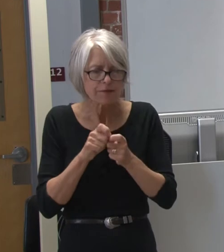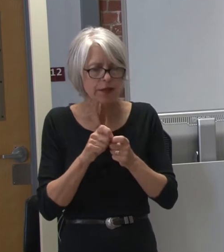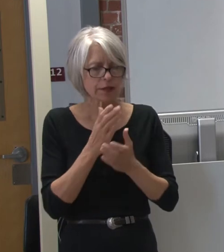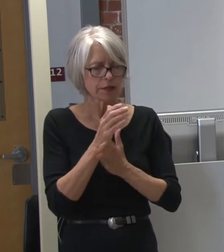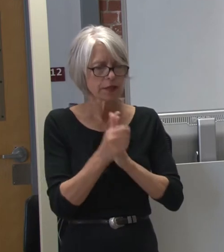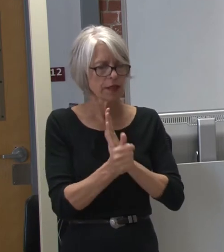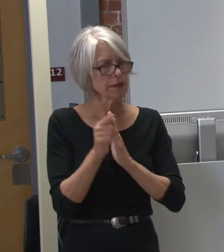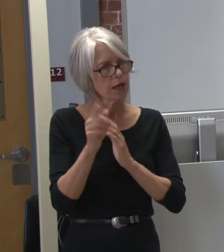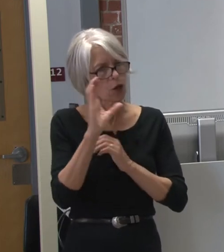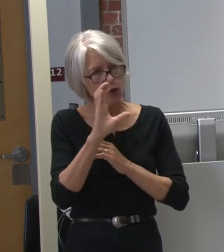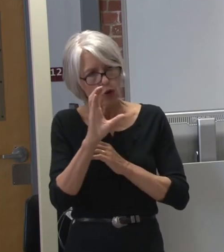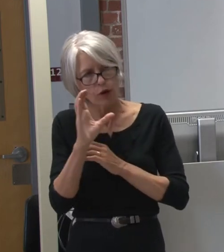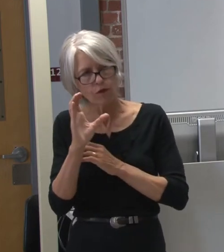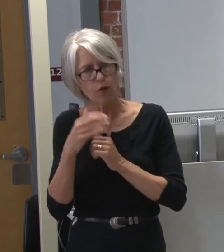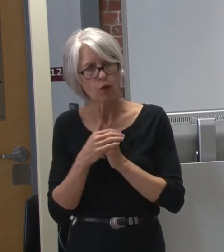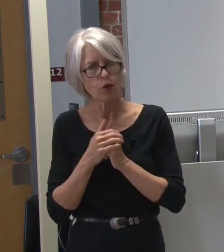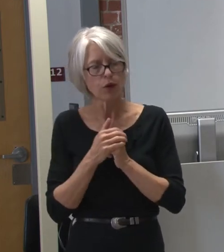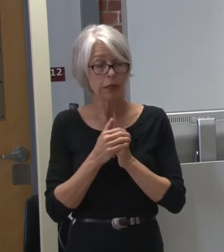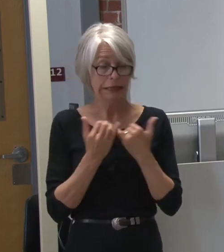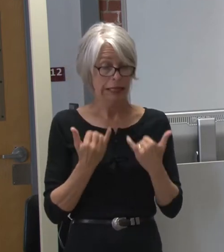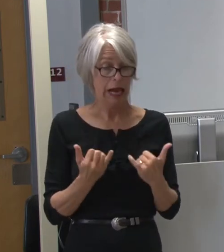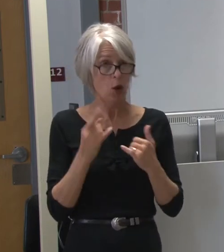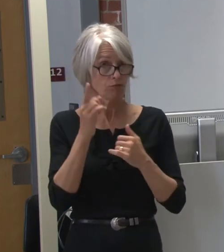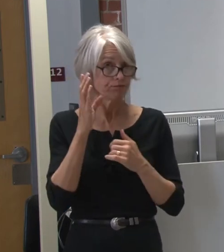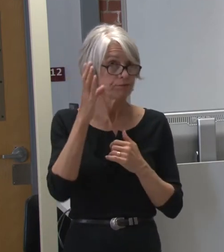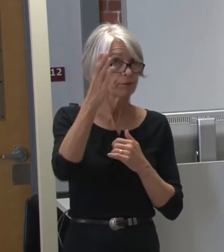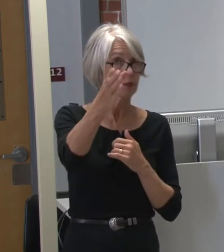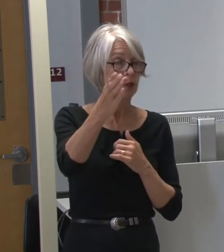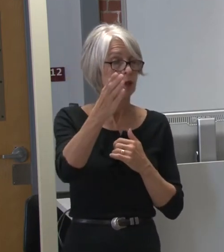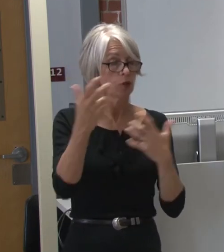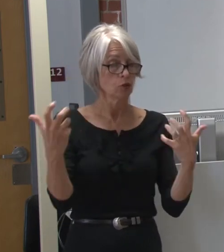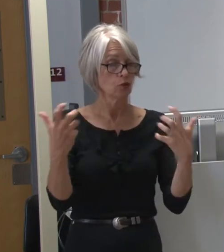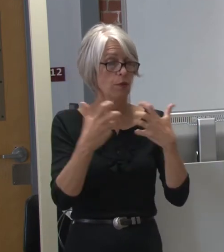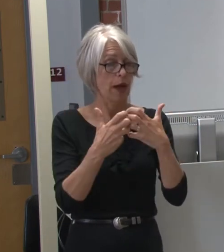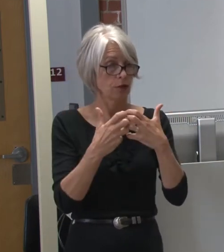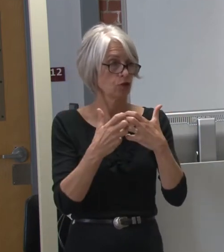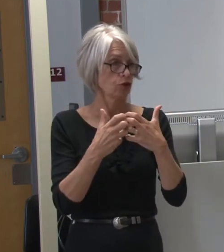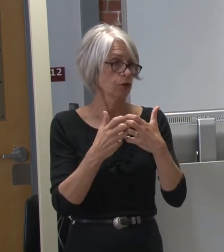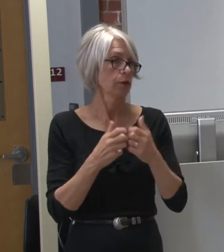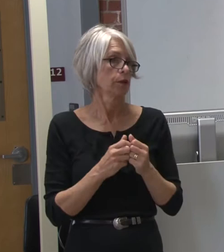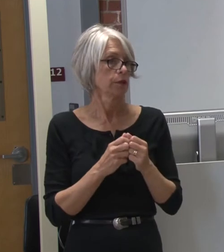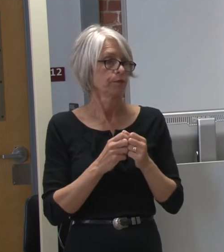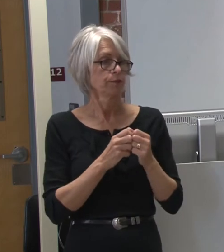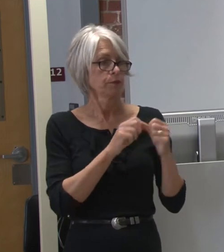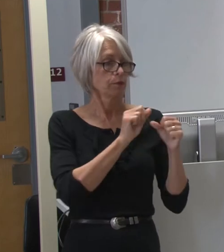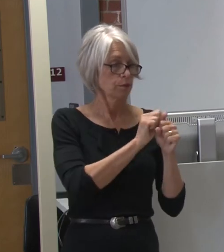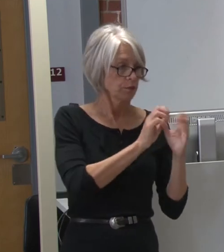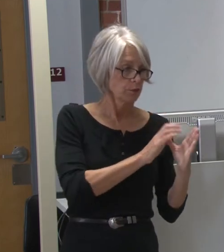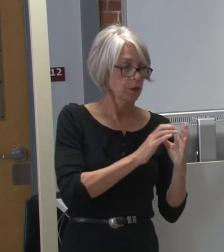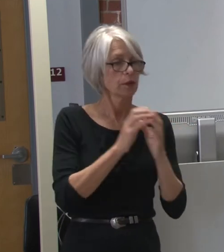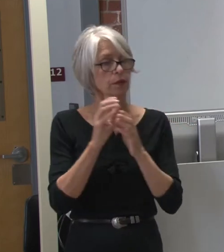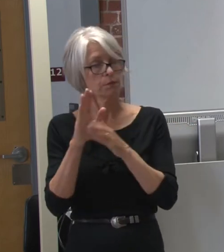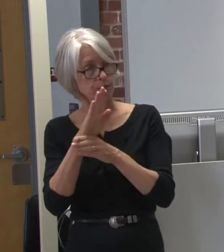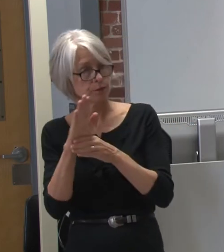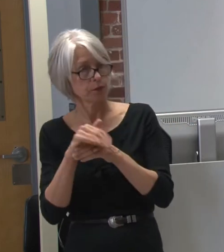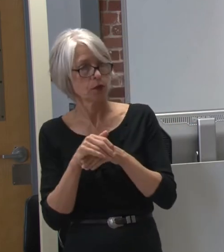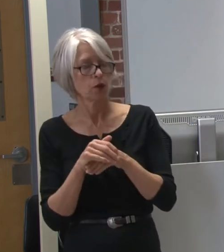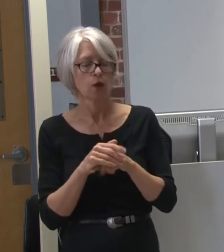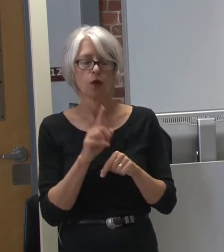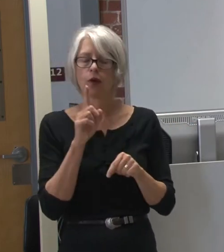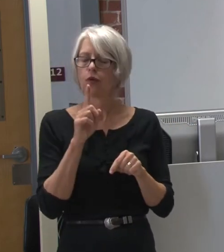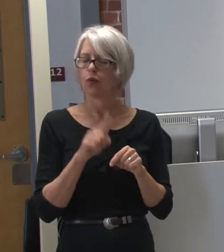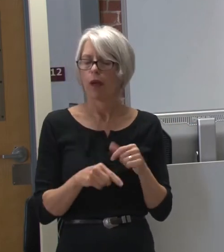in the future to match job seekers and help their businesses grow and thrive. I say over and over again, you can't have a